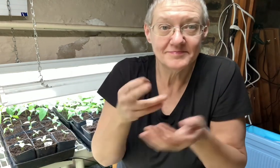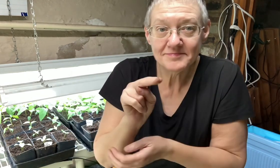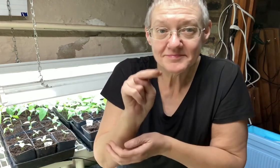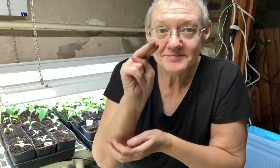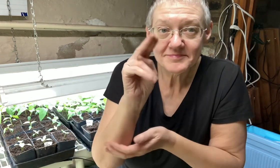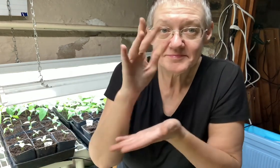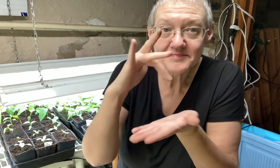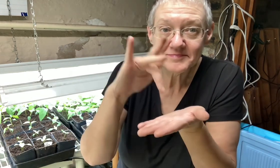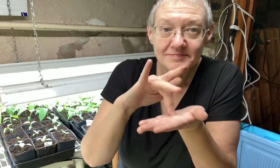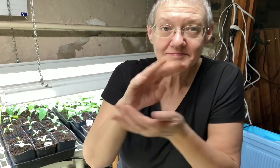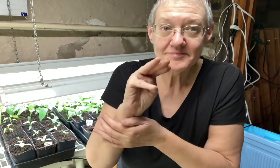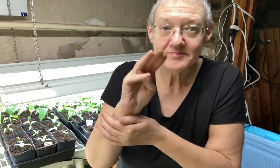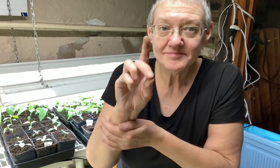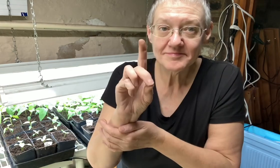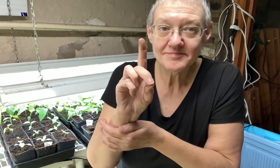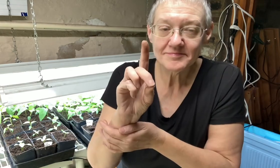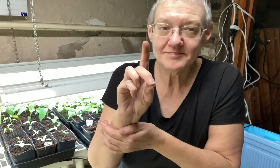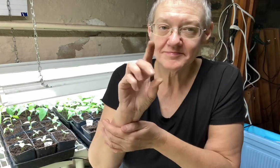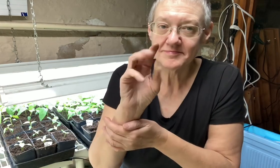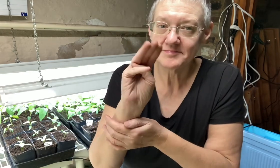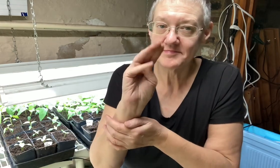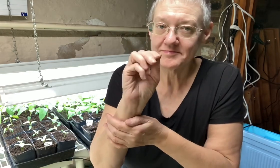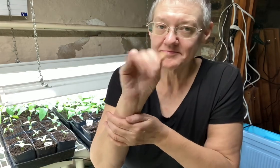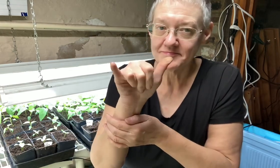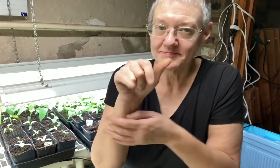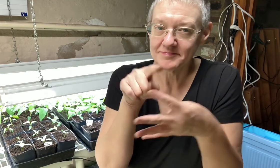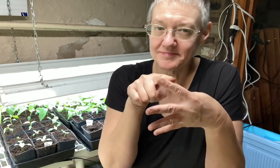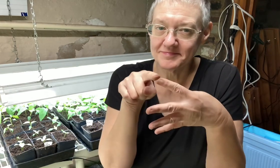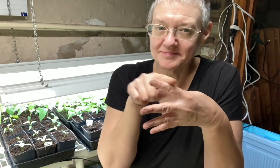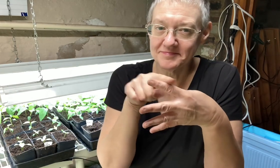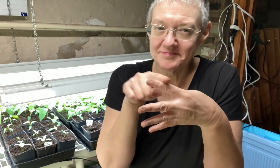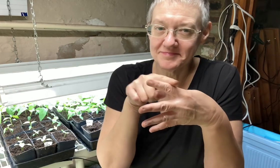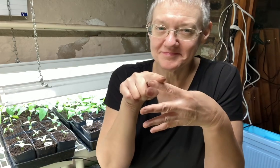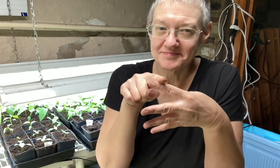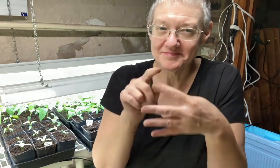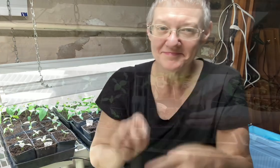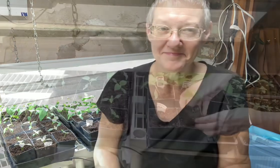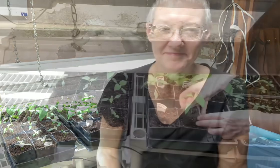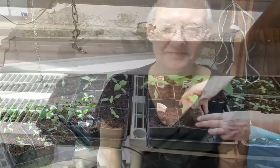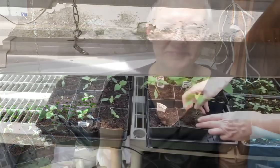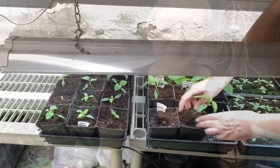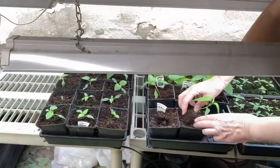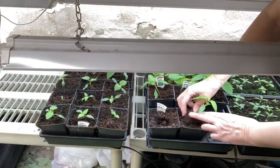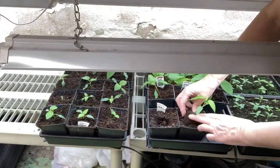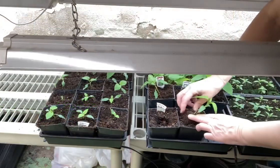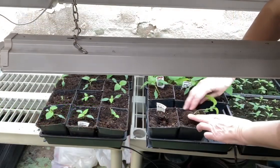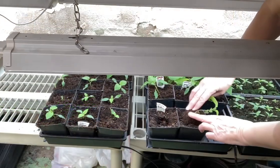frost. Here in north central Maryland, that means the beginning of May.